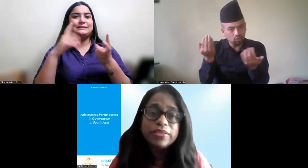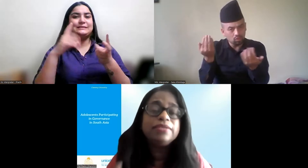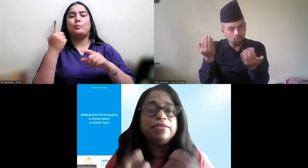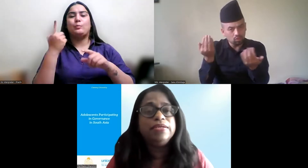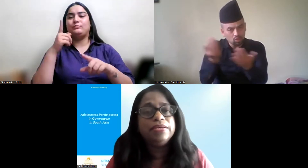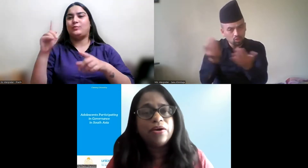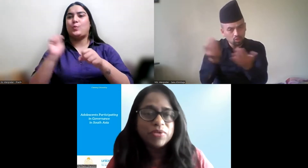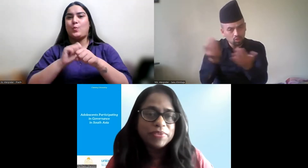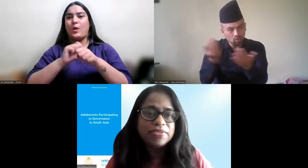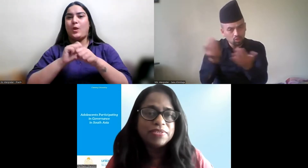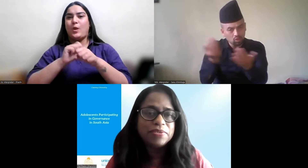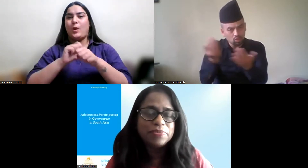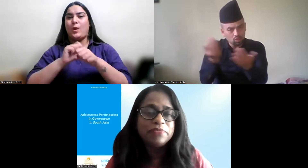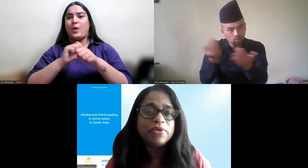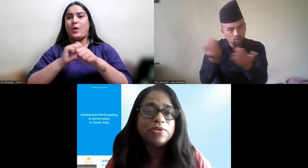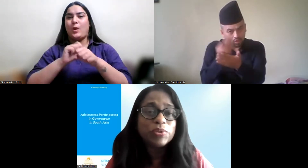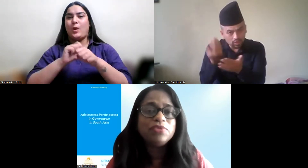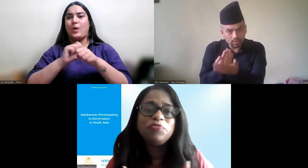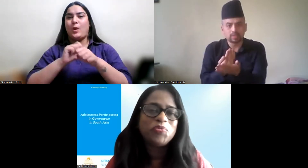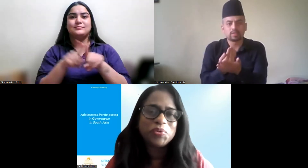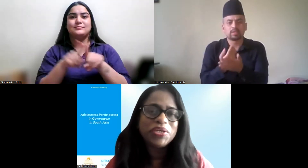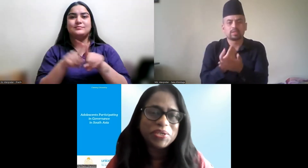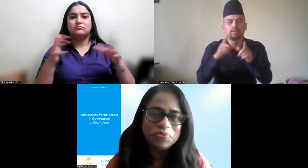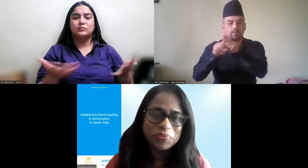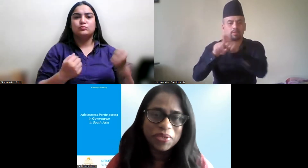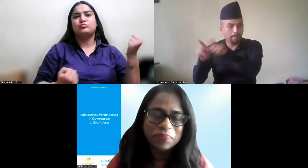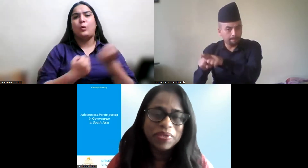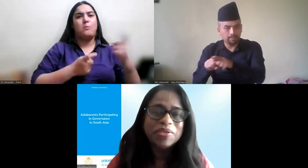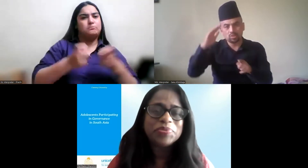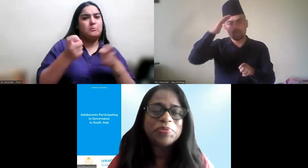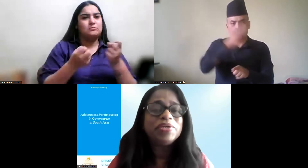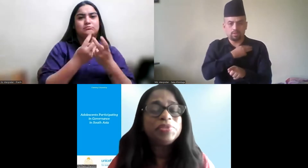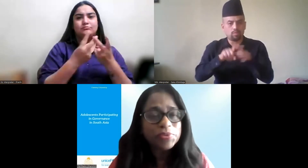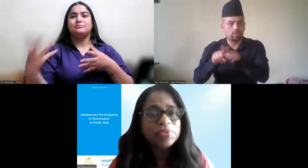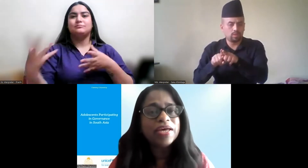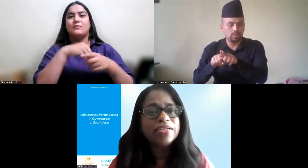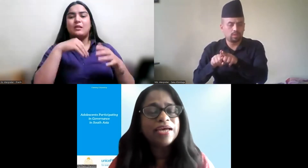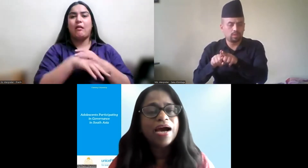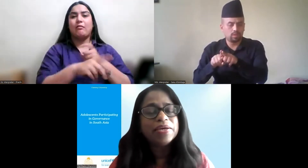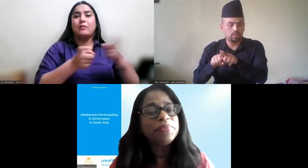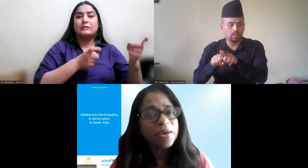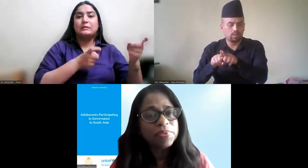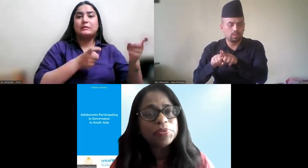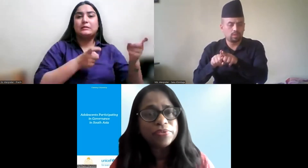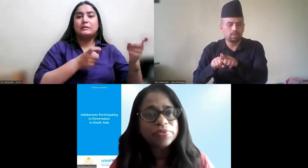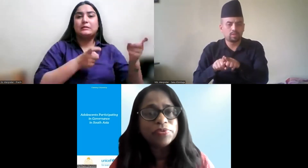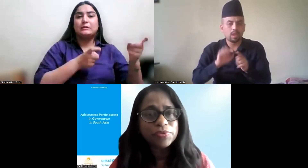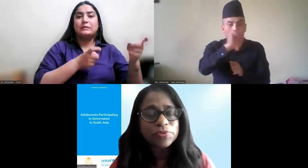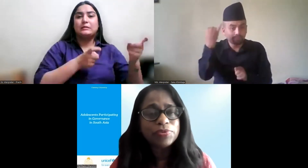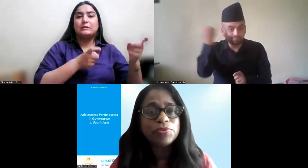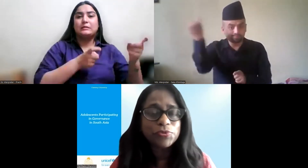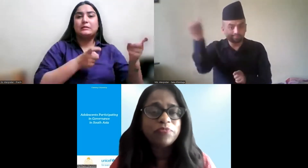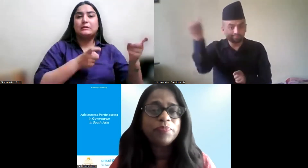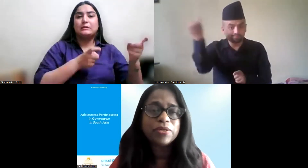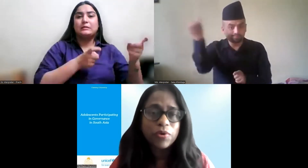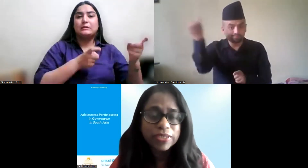innovated within government systems, and we're looking forward to hearing from them. So to do that, I am happy to introduce you